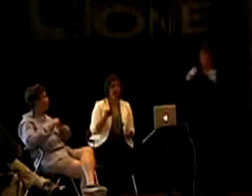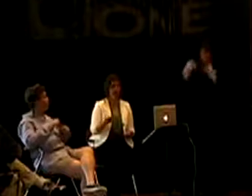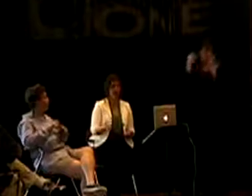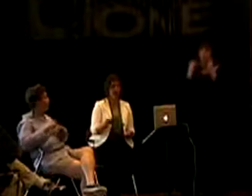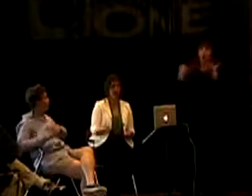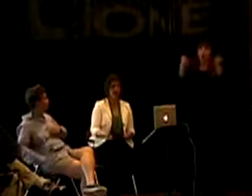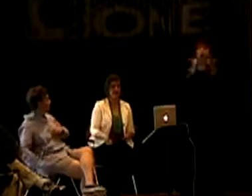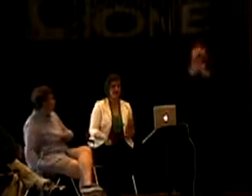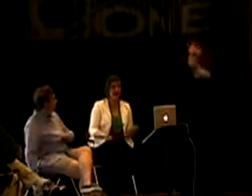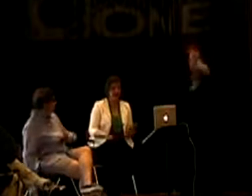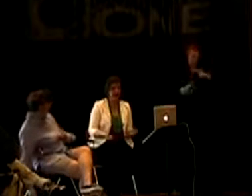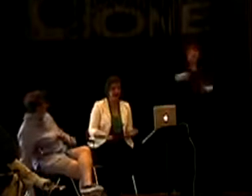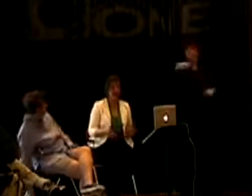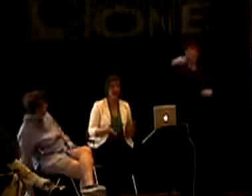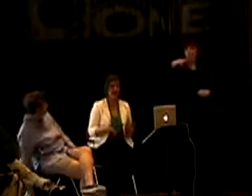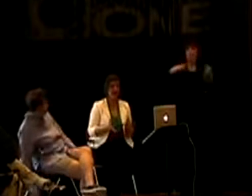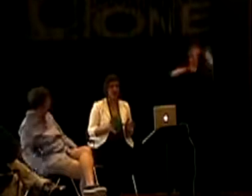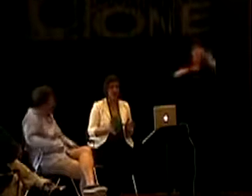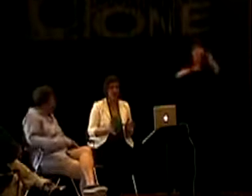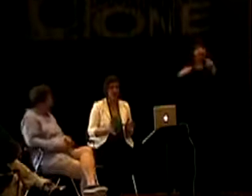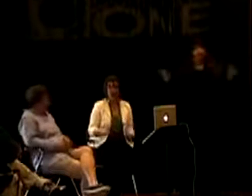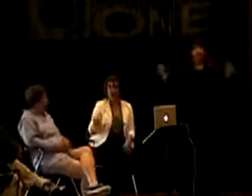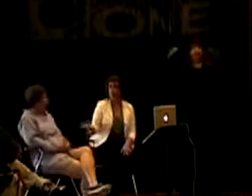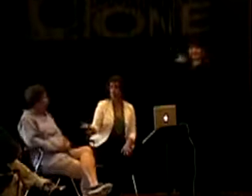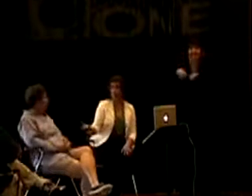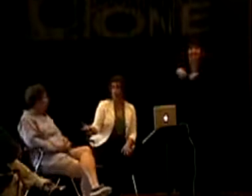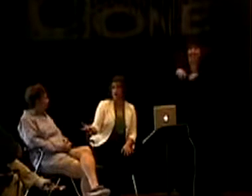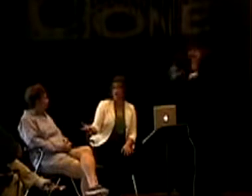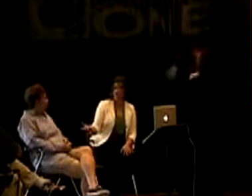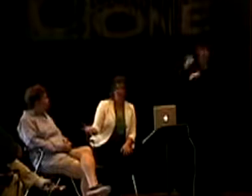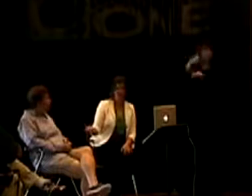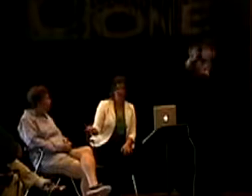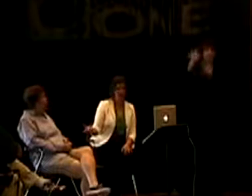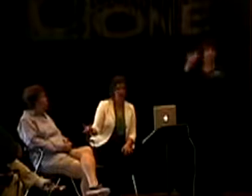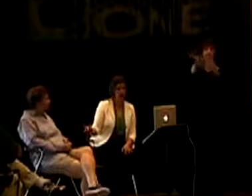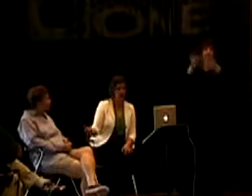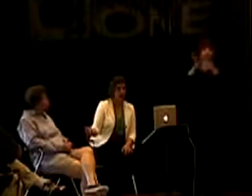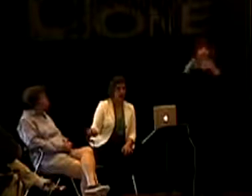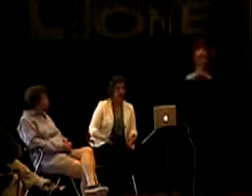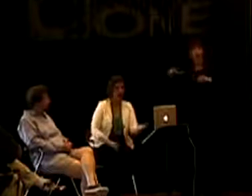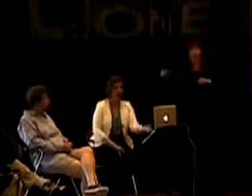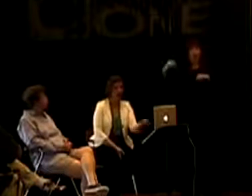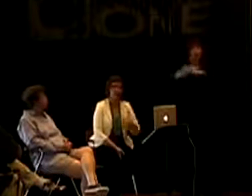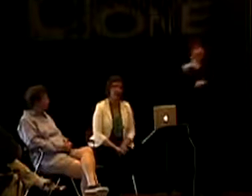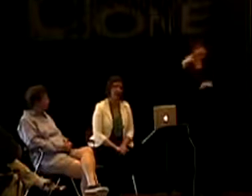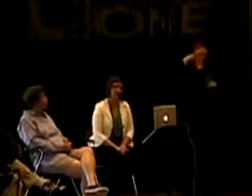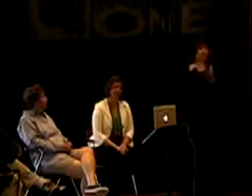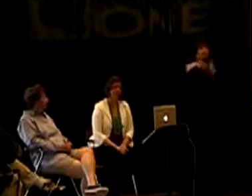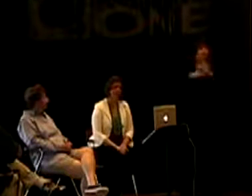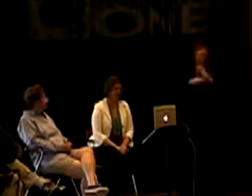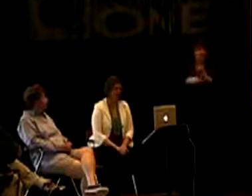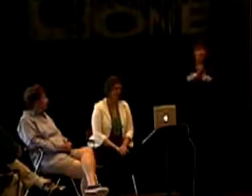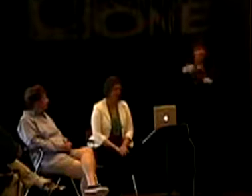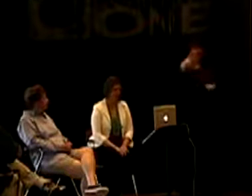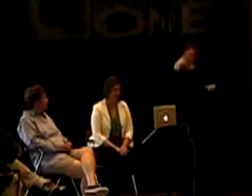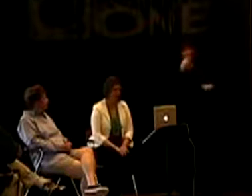both hearing members and deaf members side by side. And Bonnie was just talking about what that meant for her to have that. As a playwright, what does that mean for